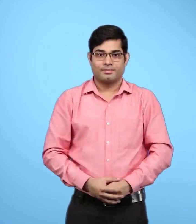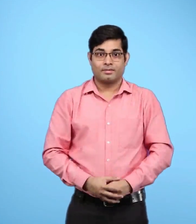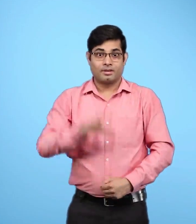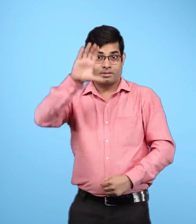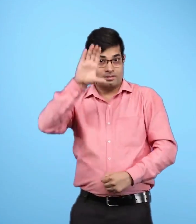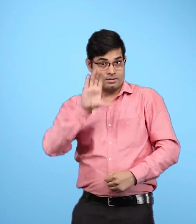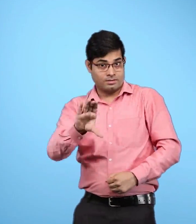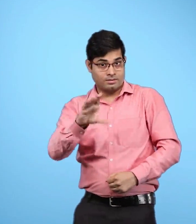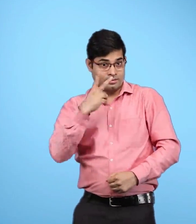Part 2.